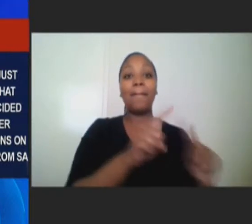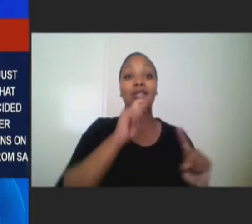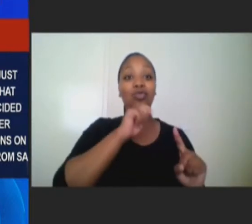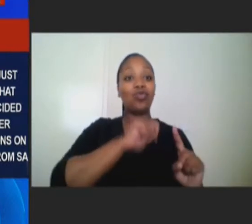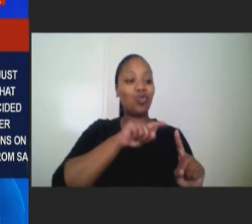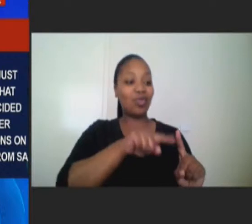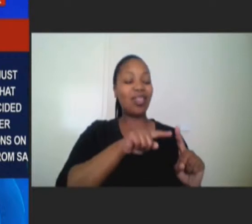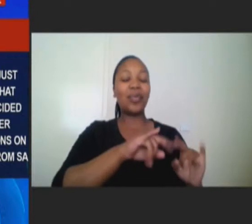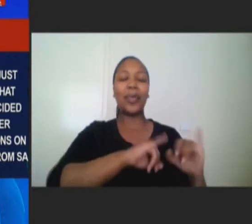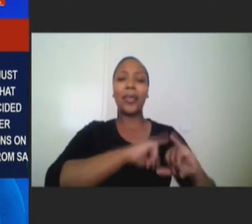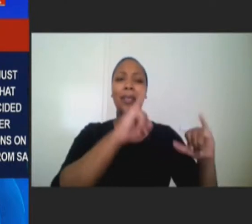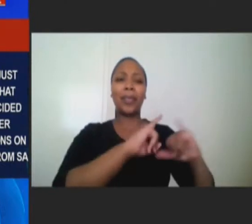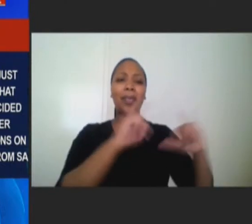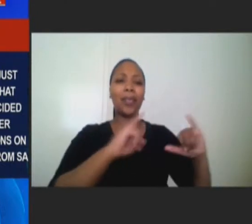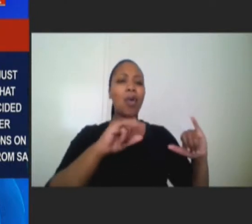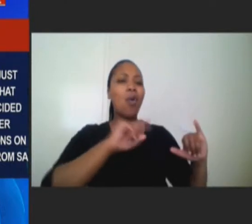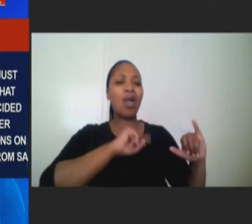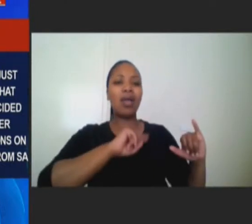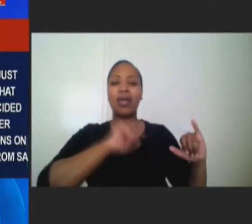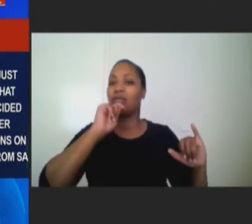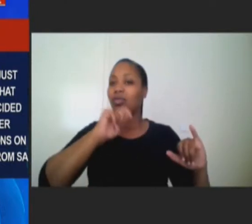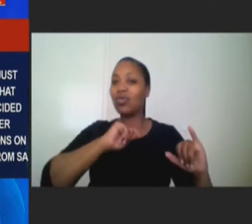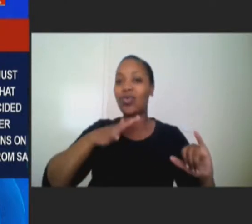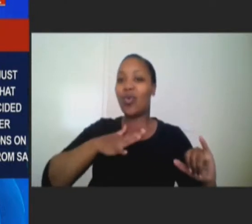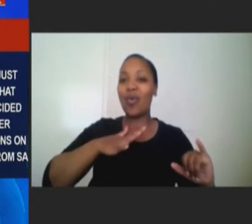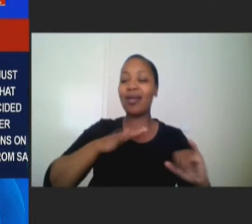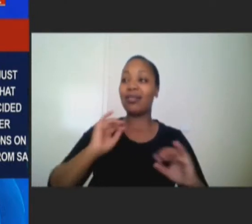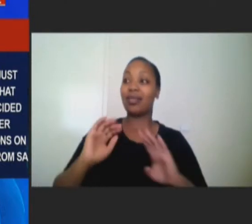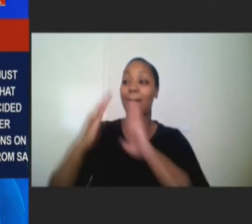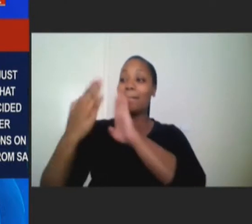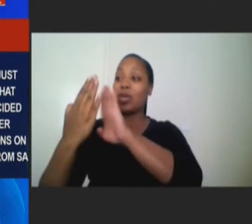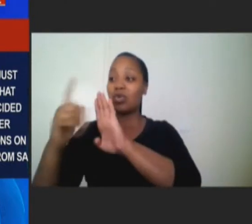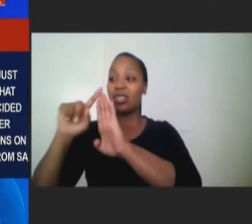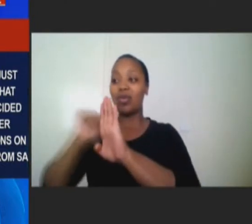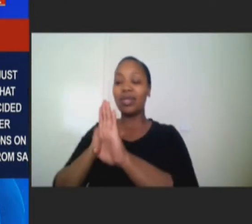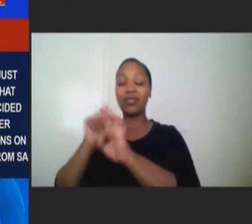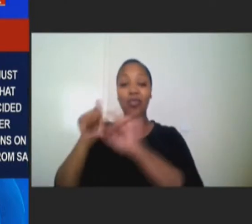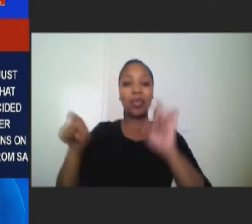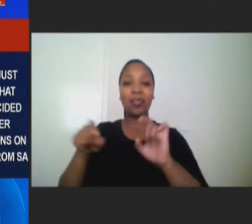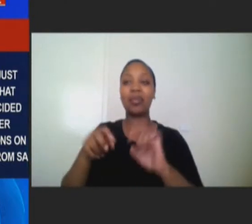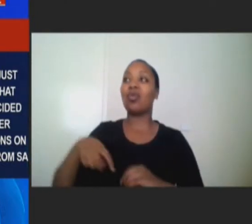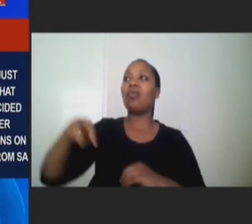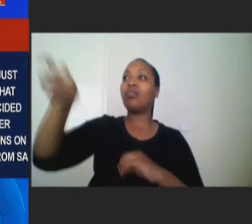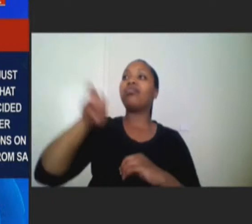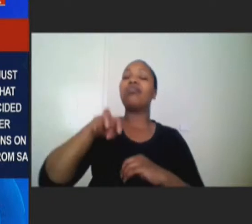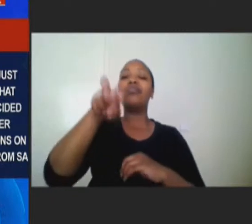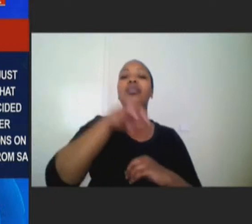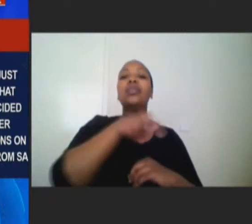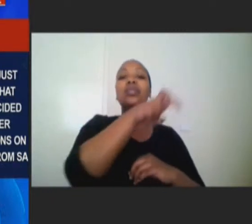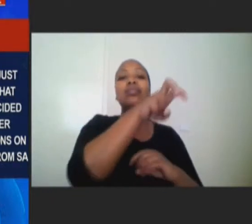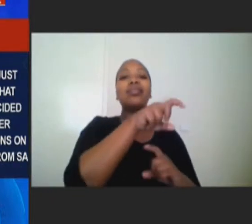want, our approach is not to have our citizens live in false security and false safety.